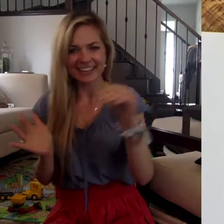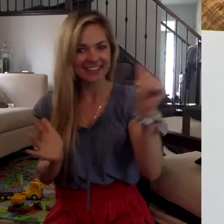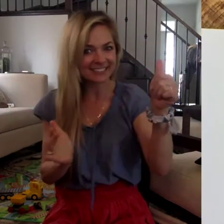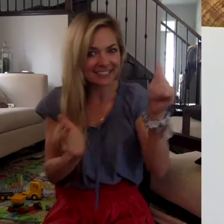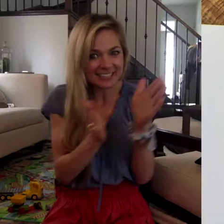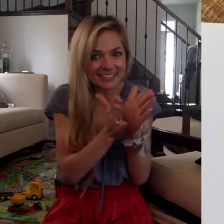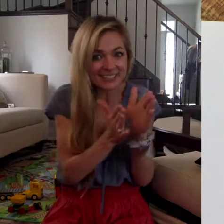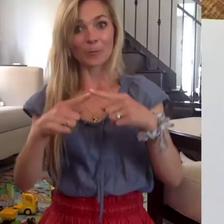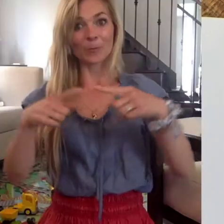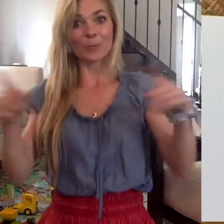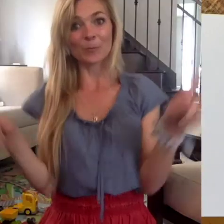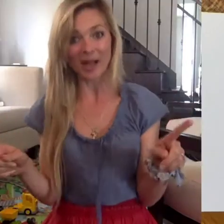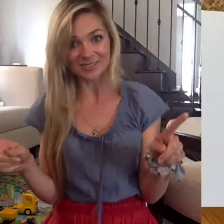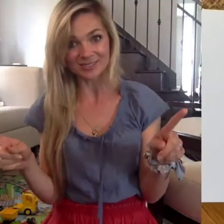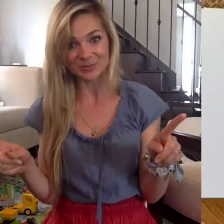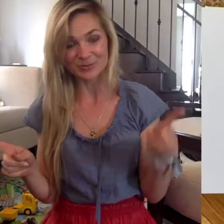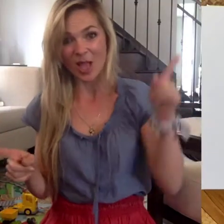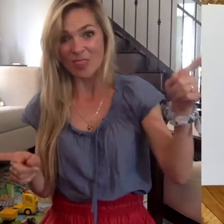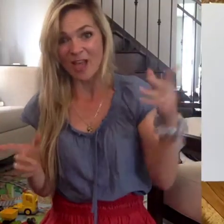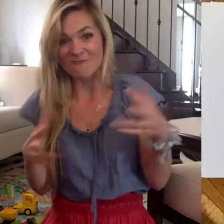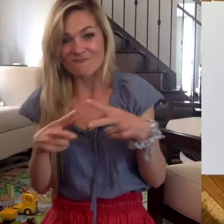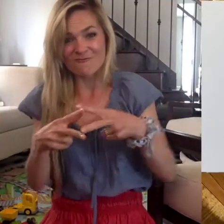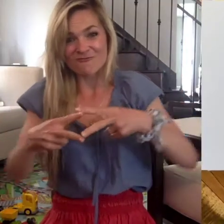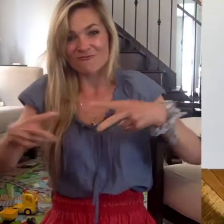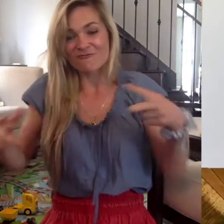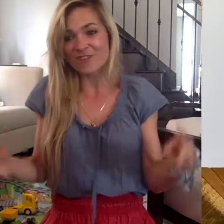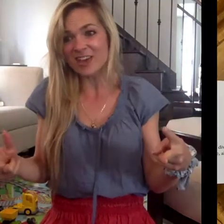and 10 little toes.